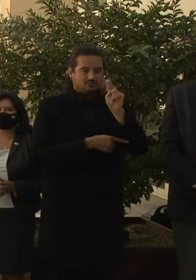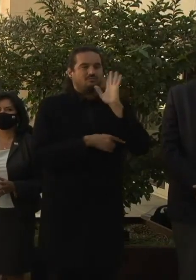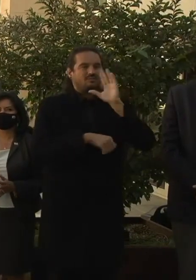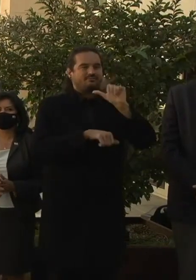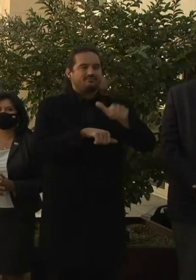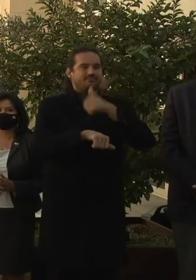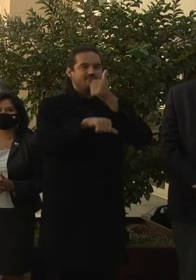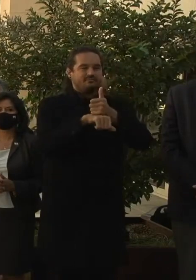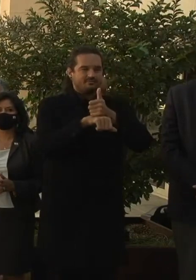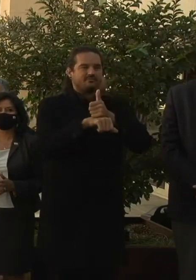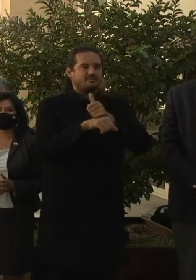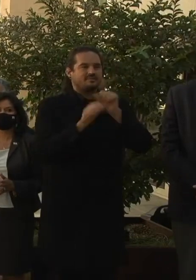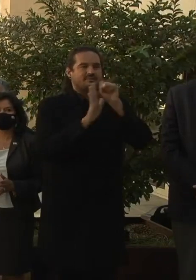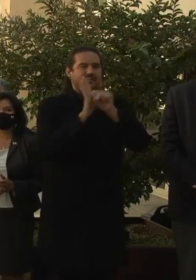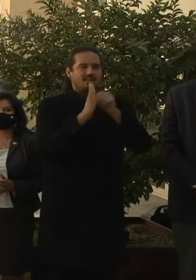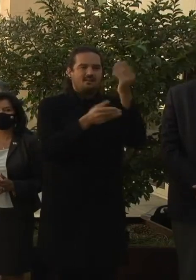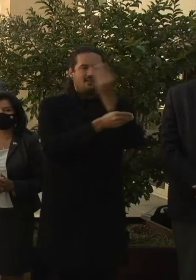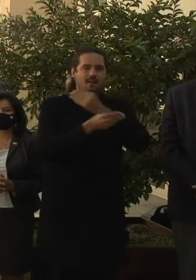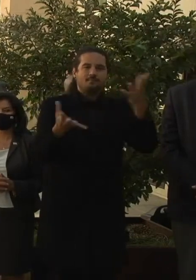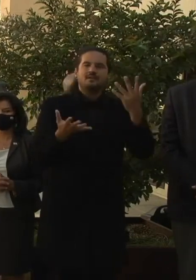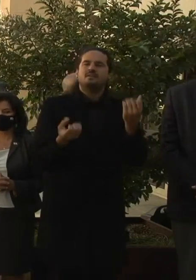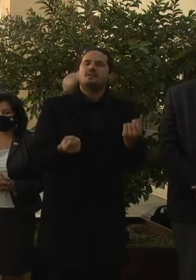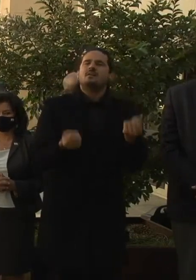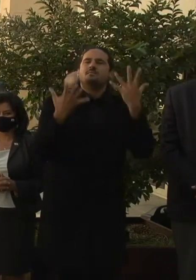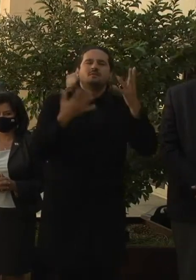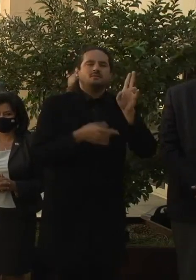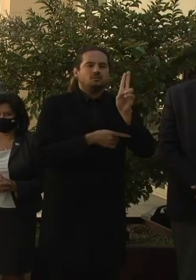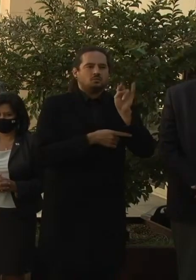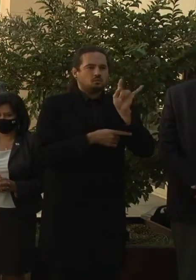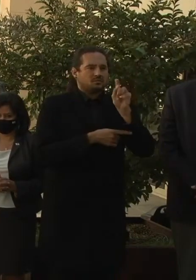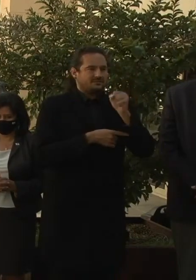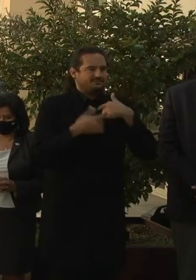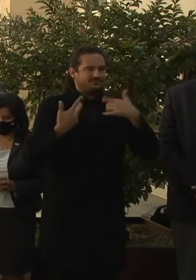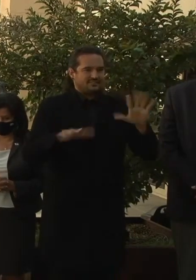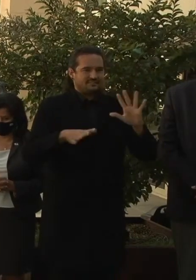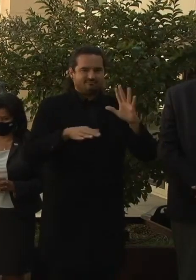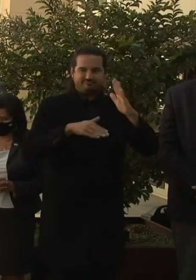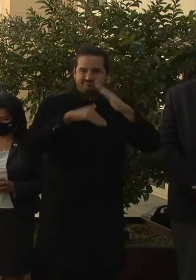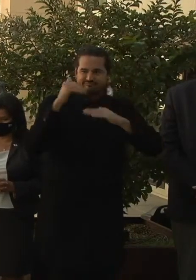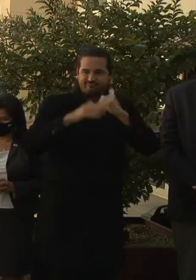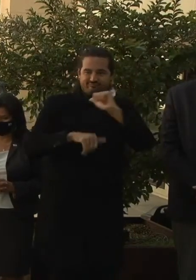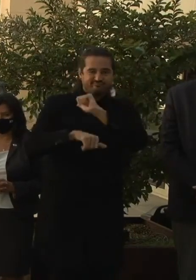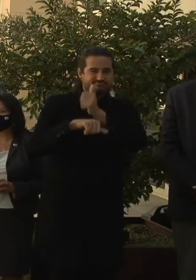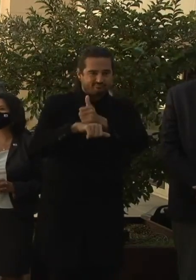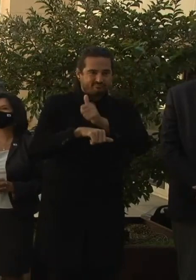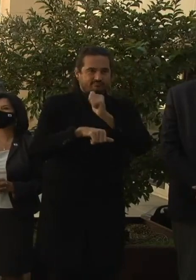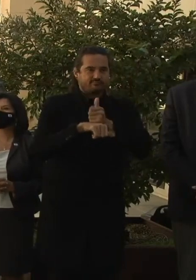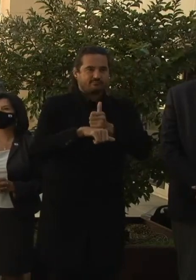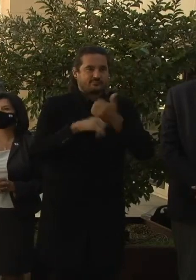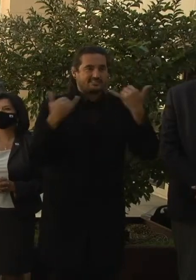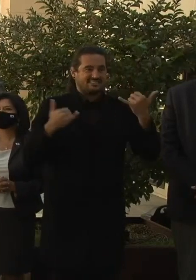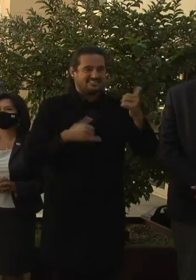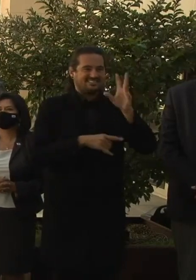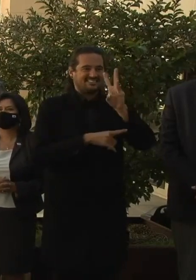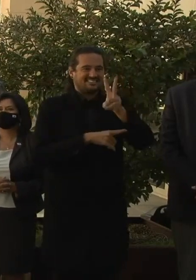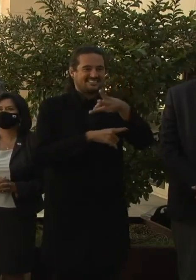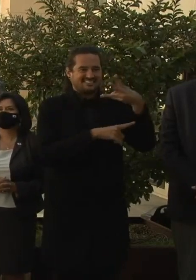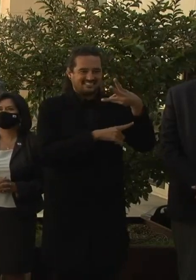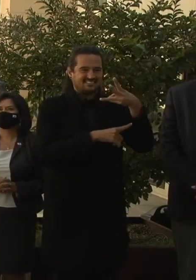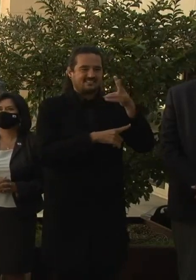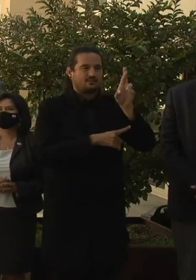we are committed to constructing over this 6th RENA cycle. But we got to